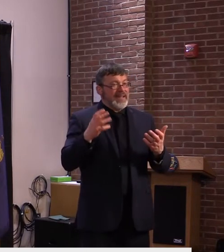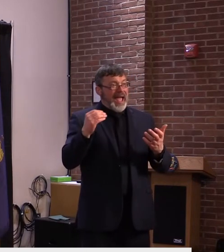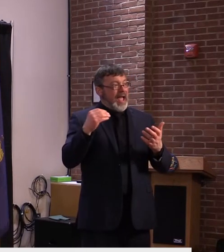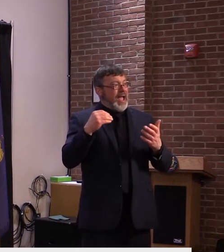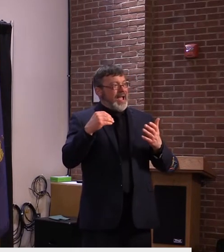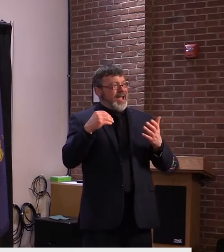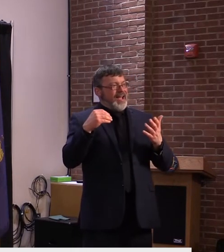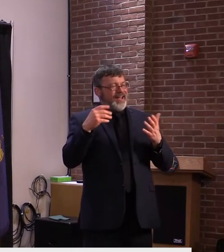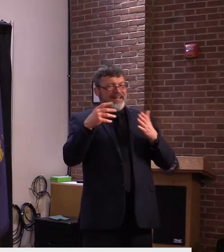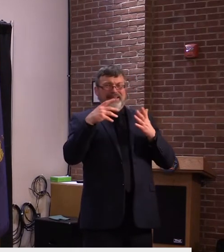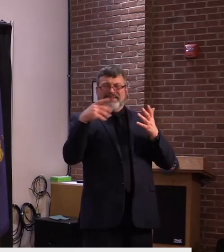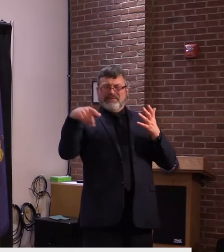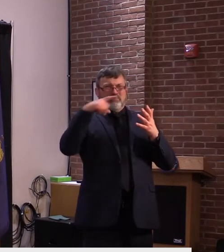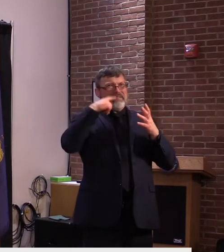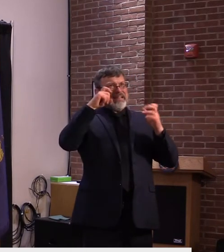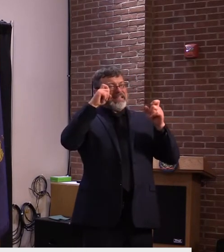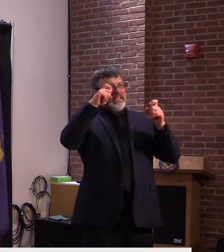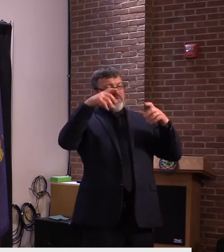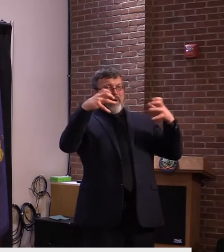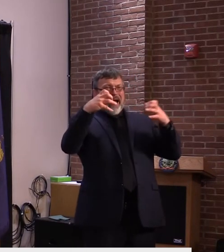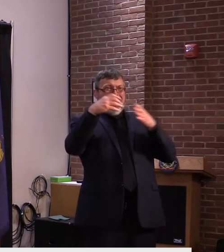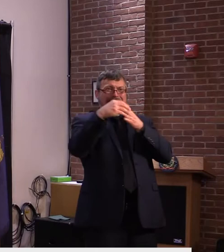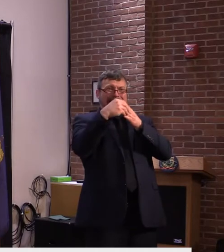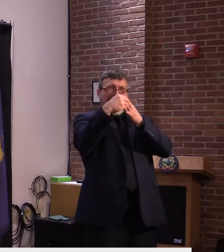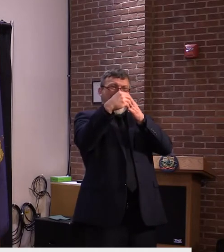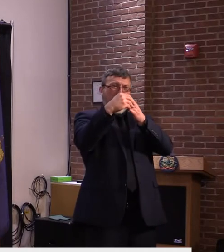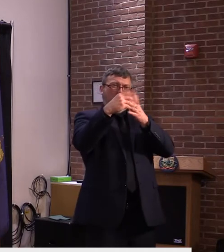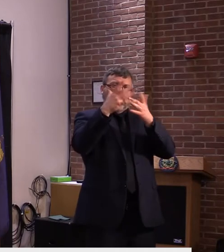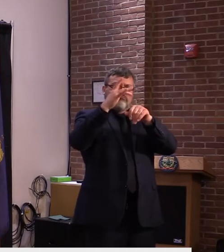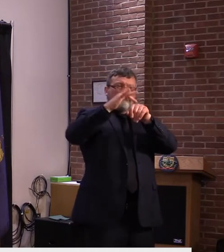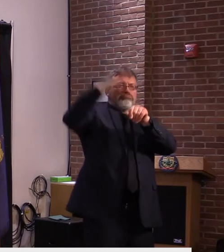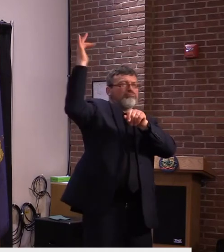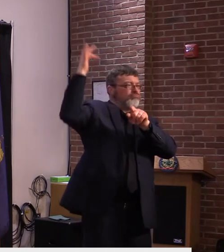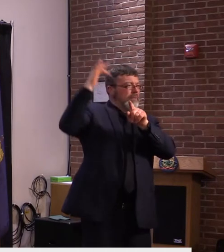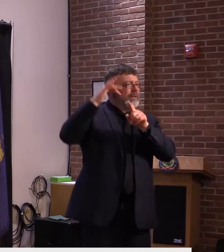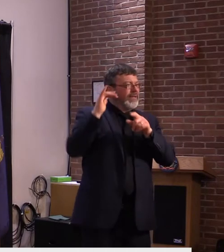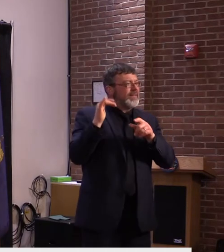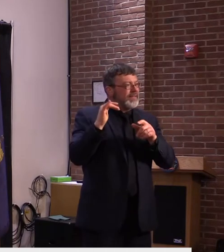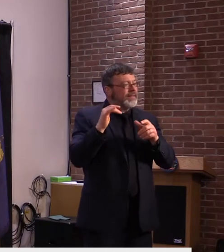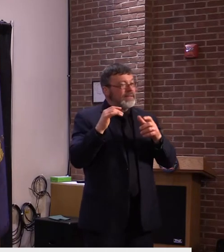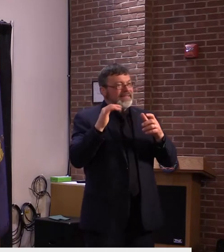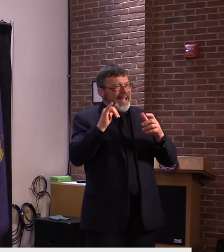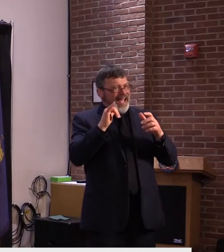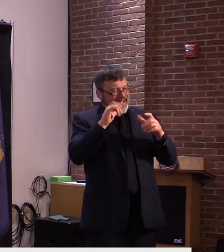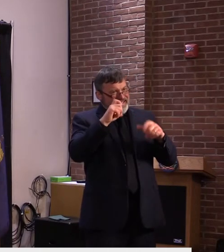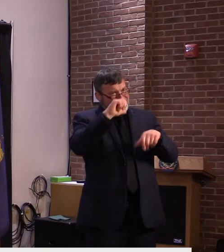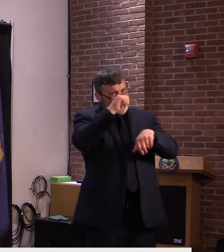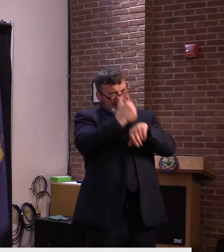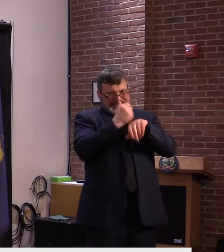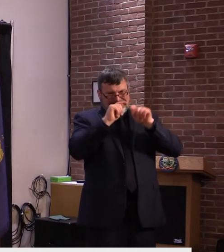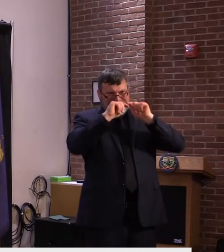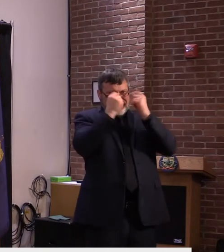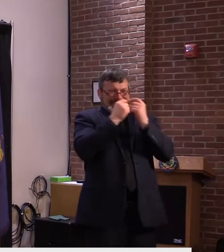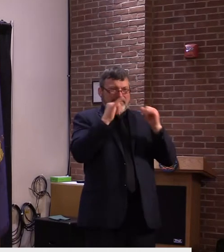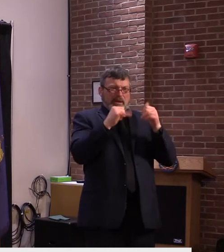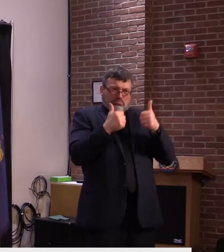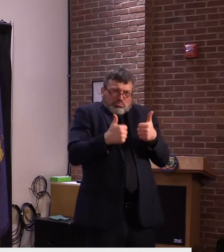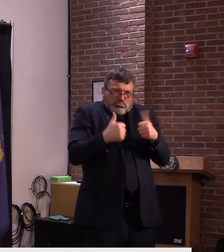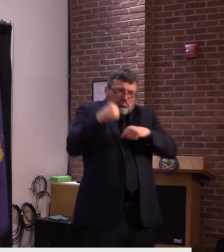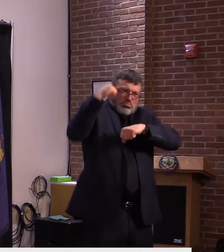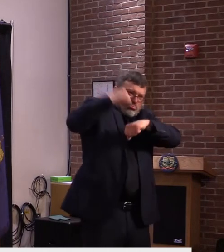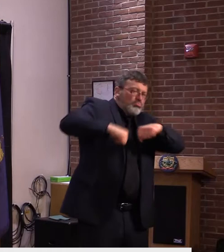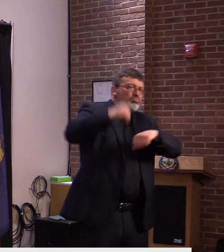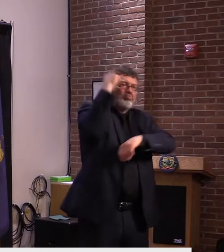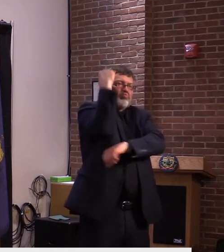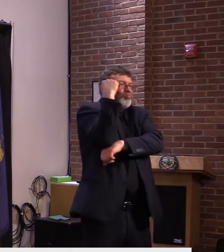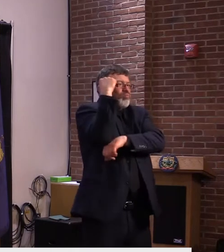and to form teams that deliver the services that their constituency expects.